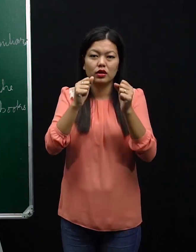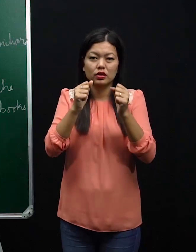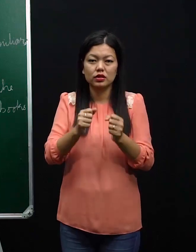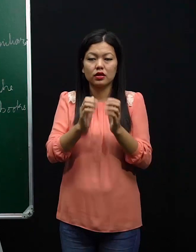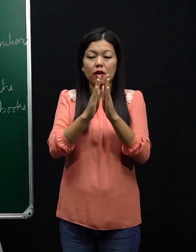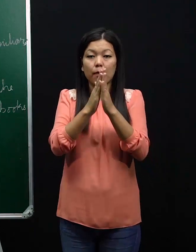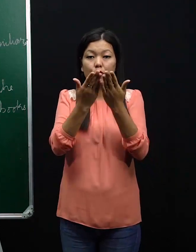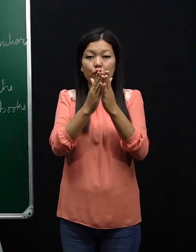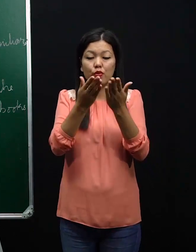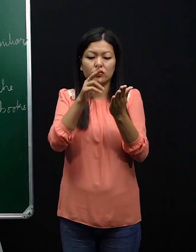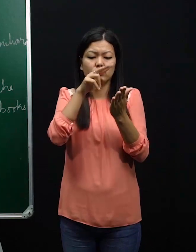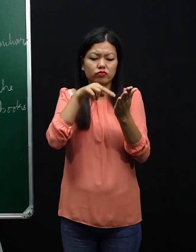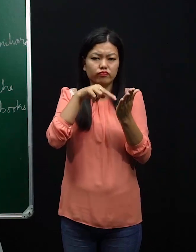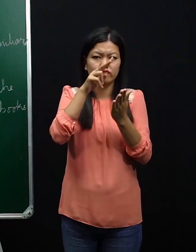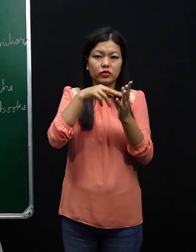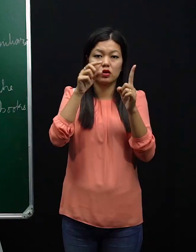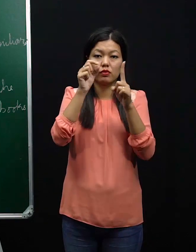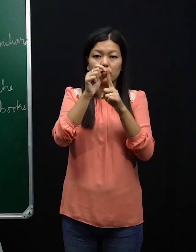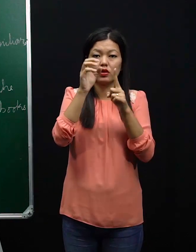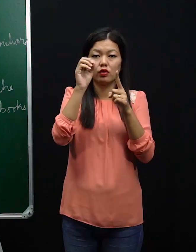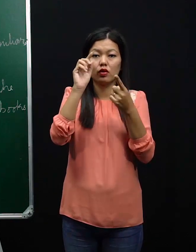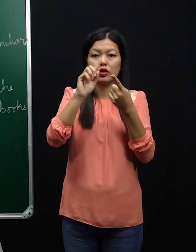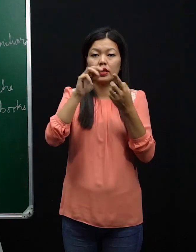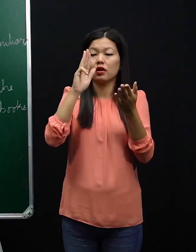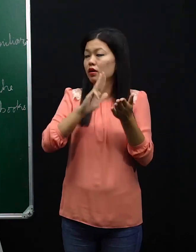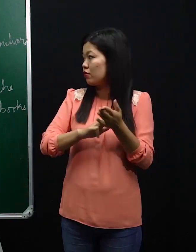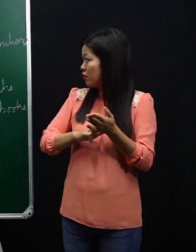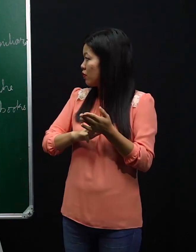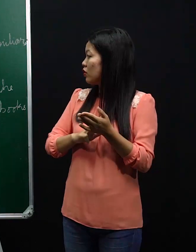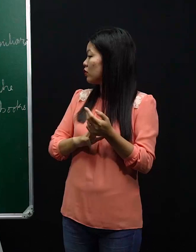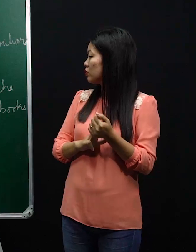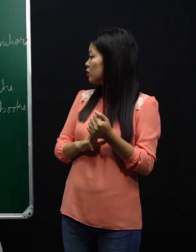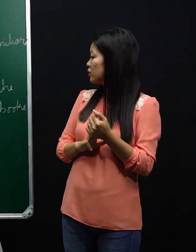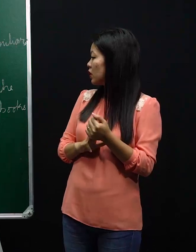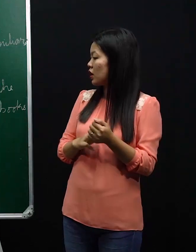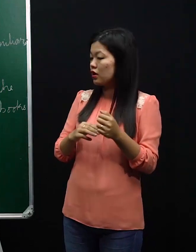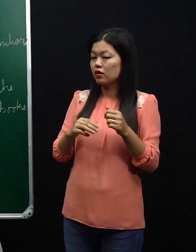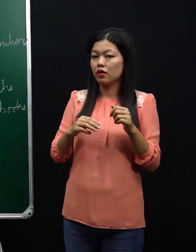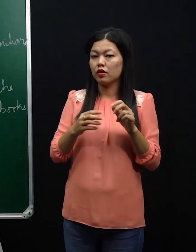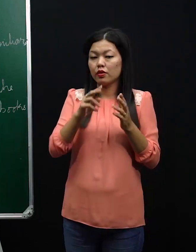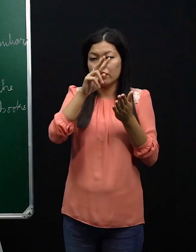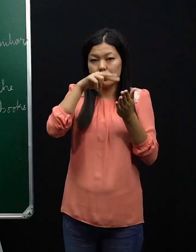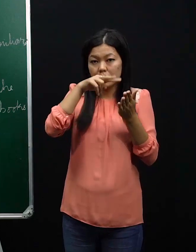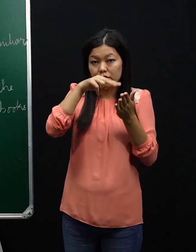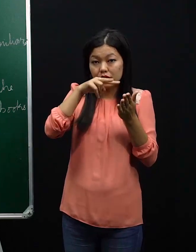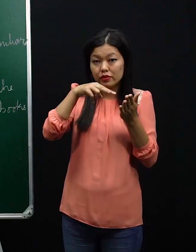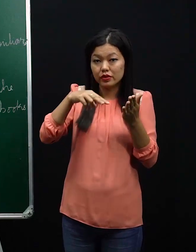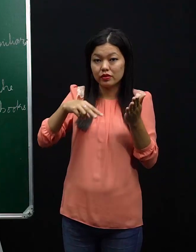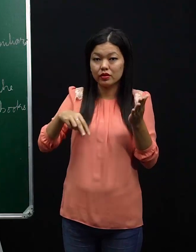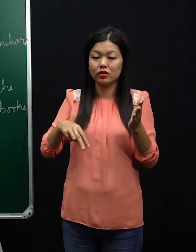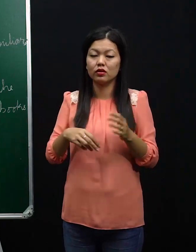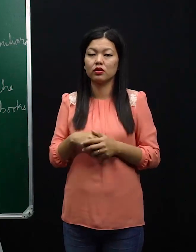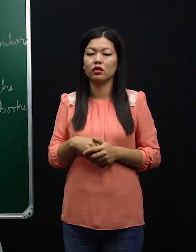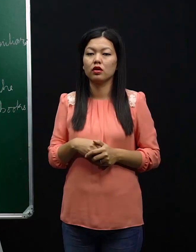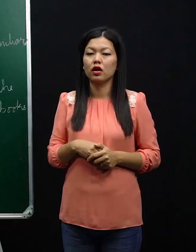he expected to see the face of the man that was on the mountain in the writer or the poet